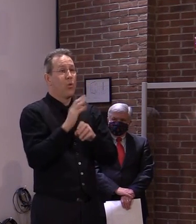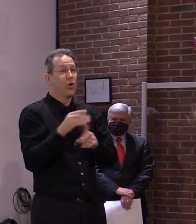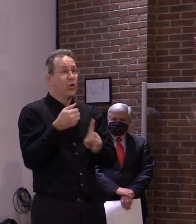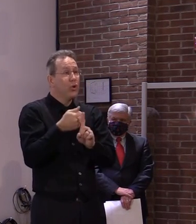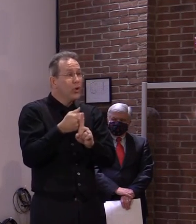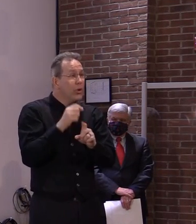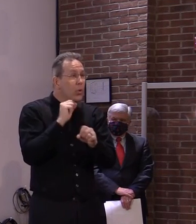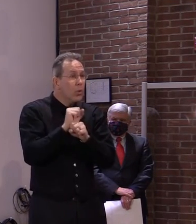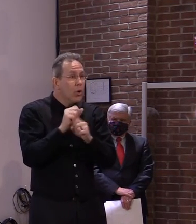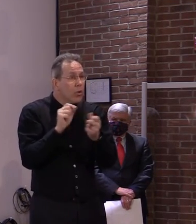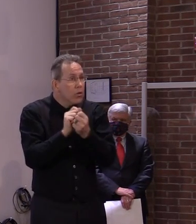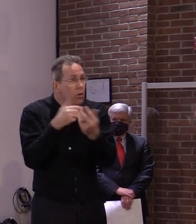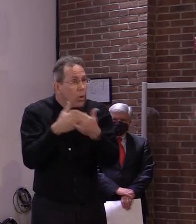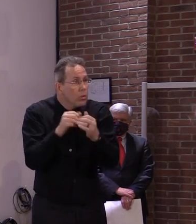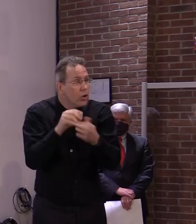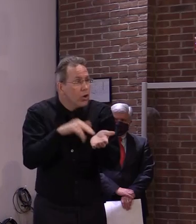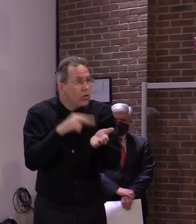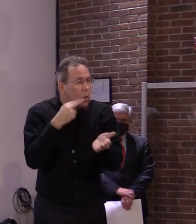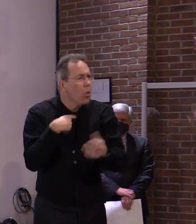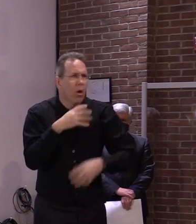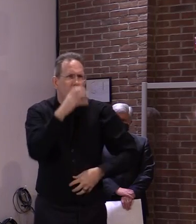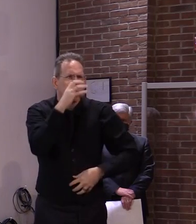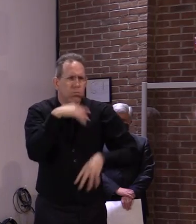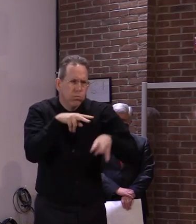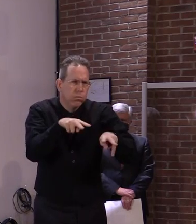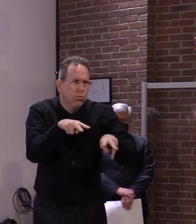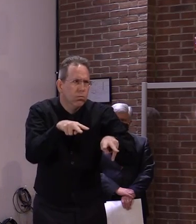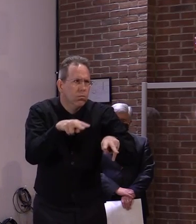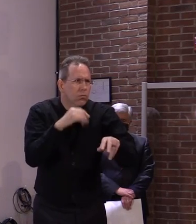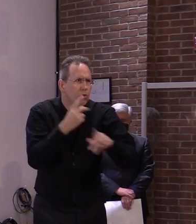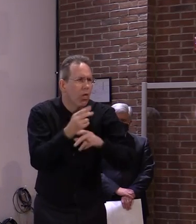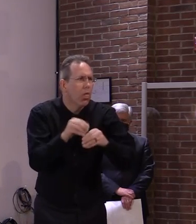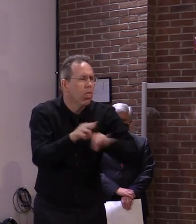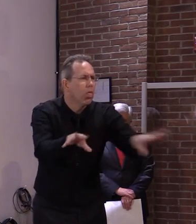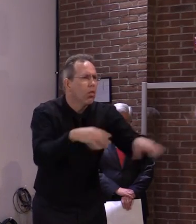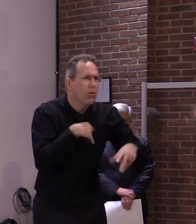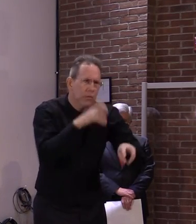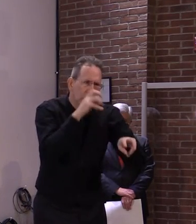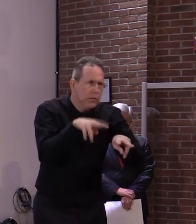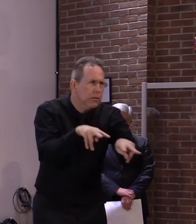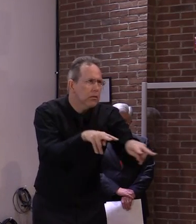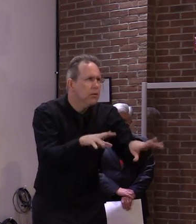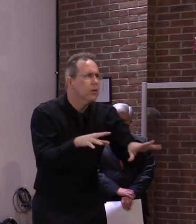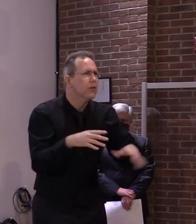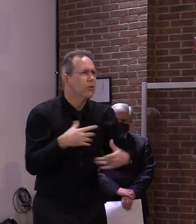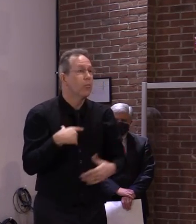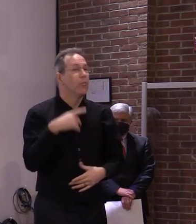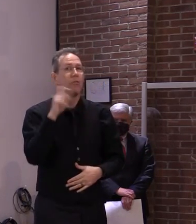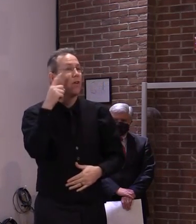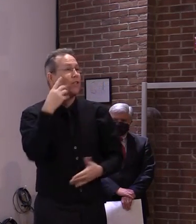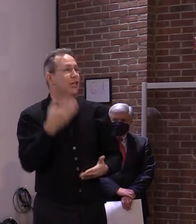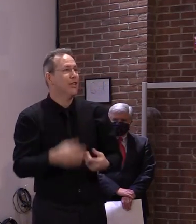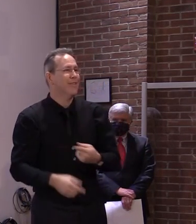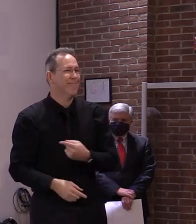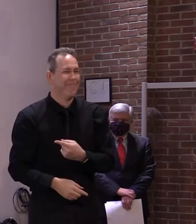very cautious. Looks like the governor has just arrived, so. Oh.